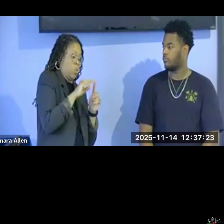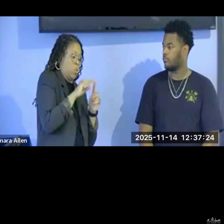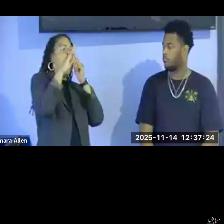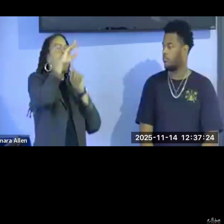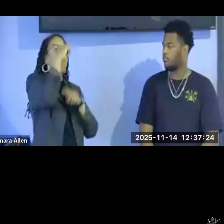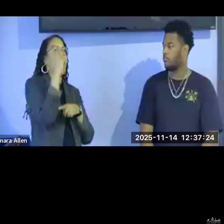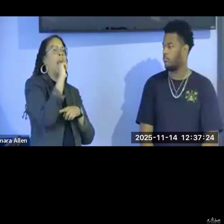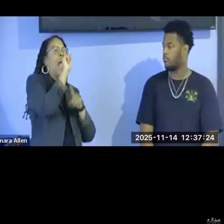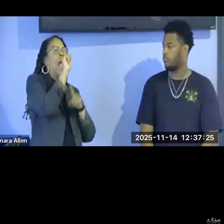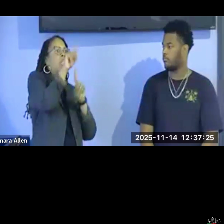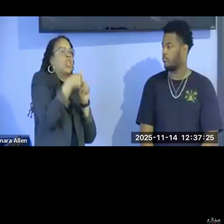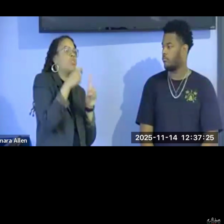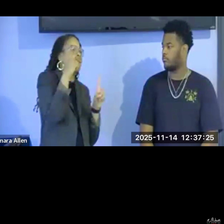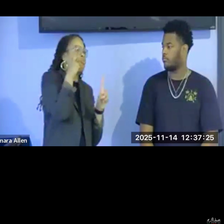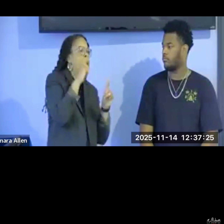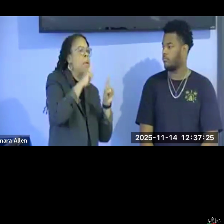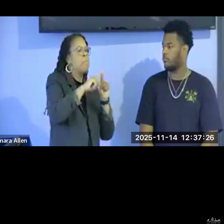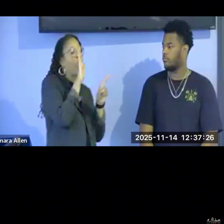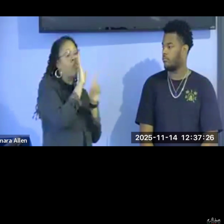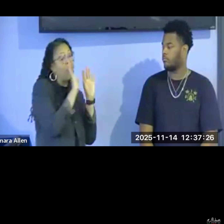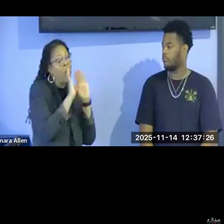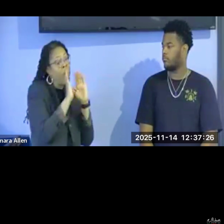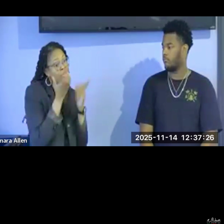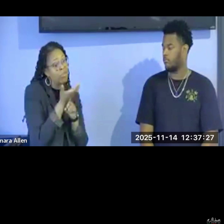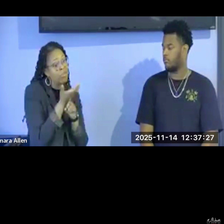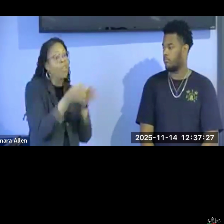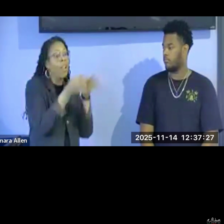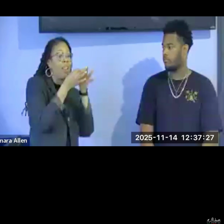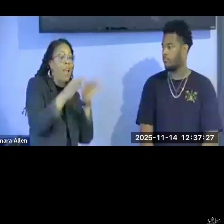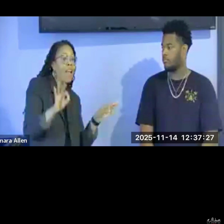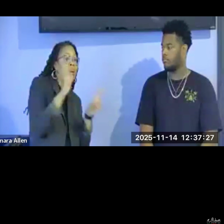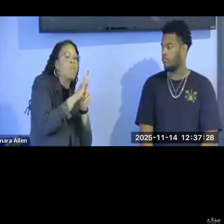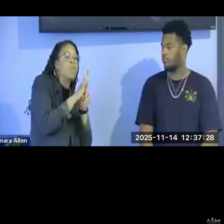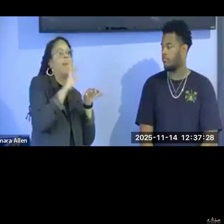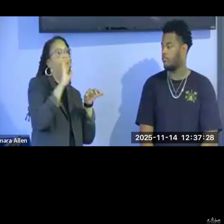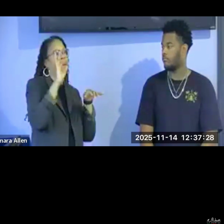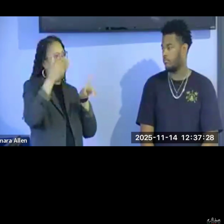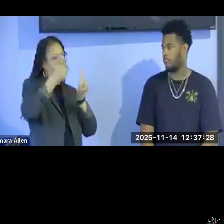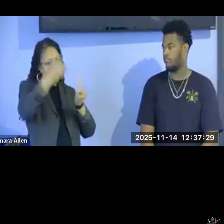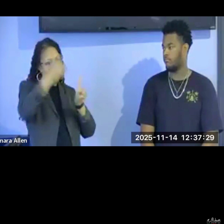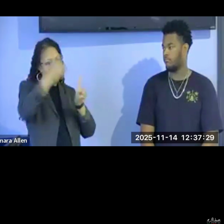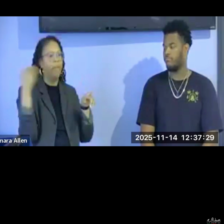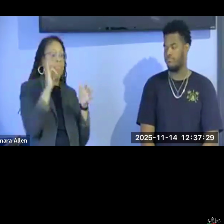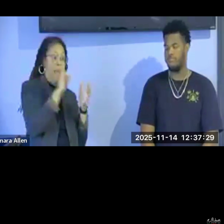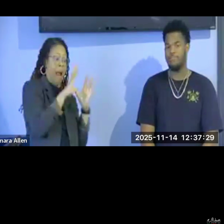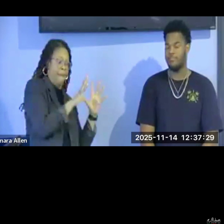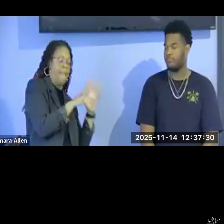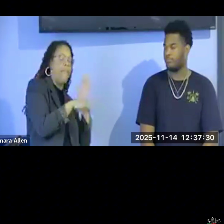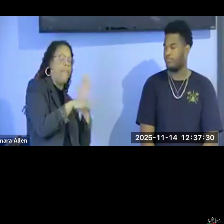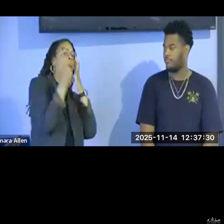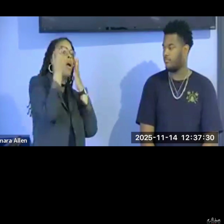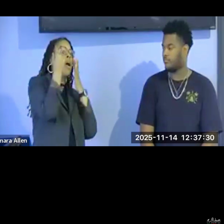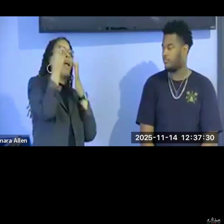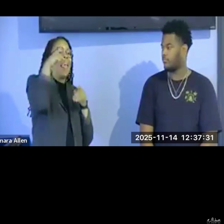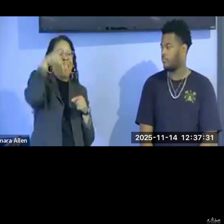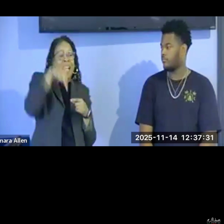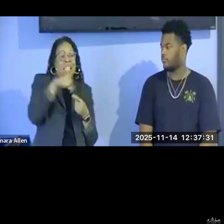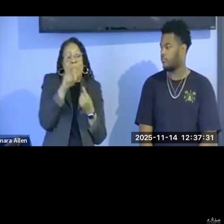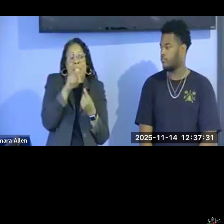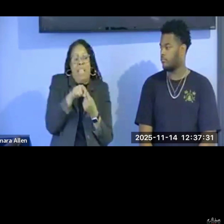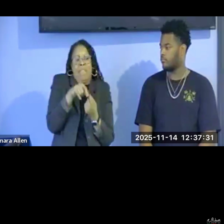also biracial. Black is not just about their race, but their culture as well, their language.